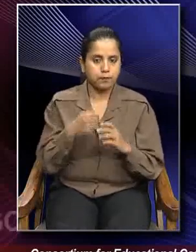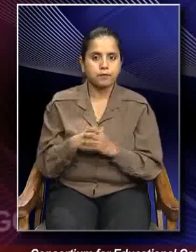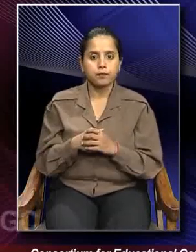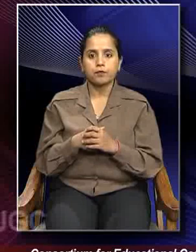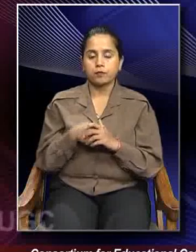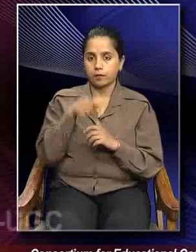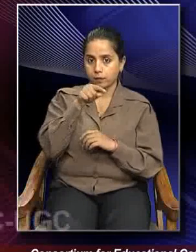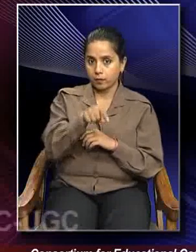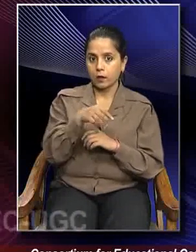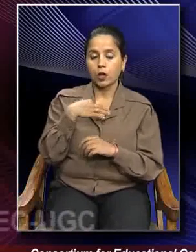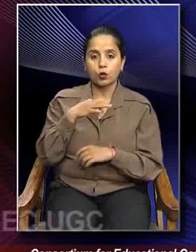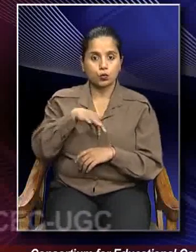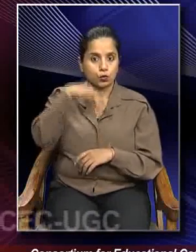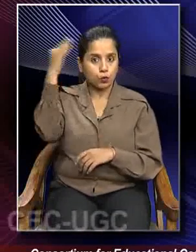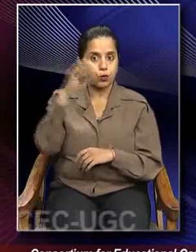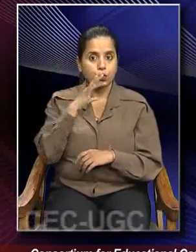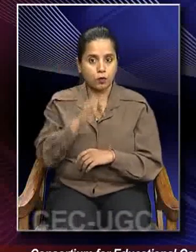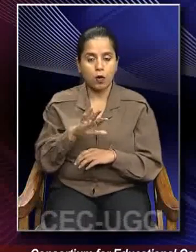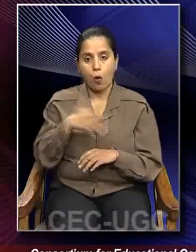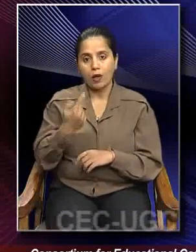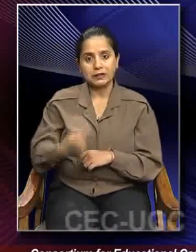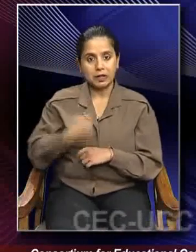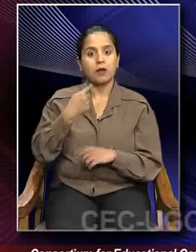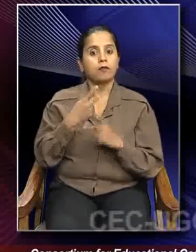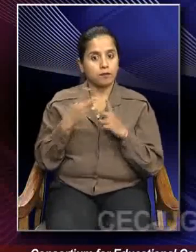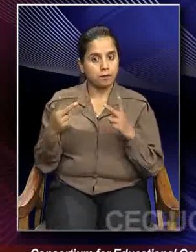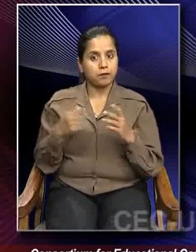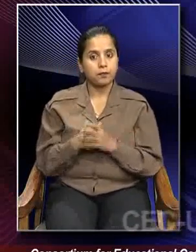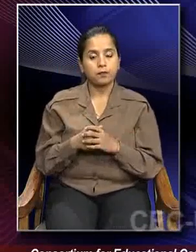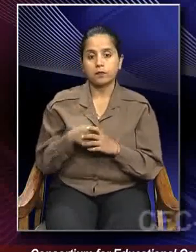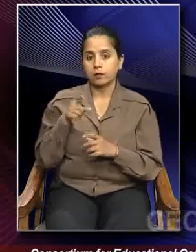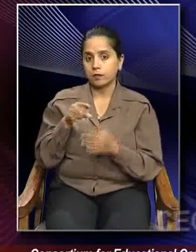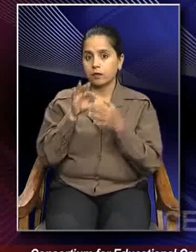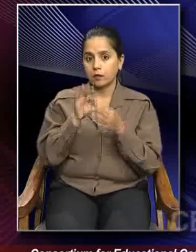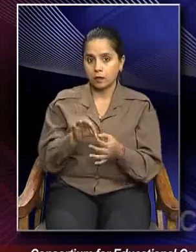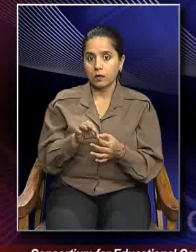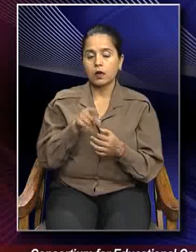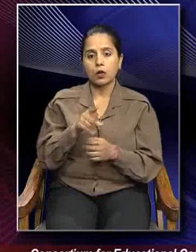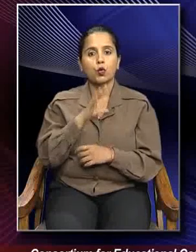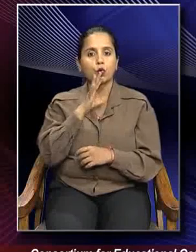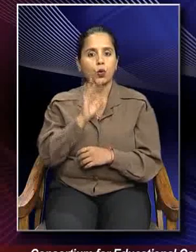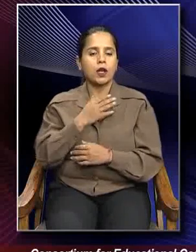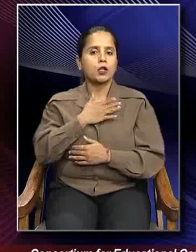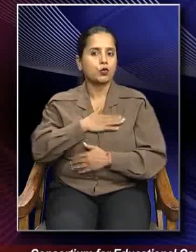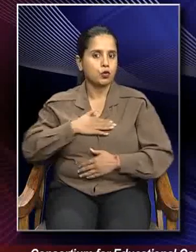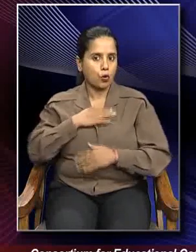And this soul or the self, that is the real